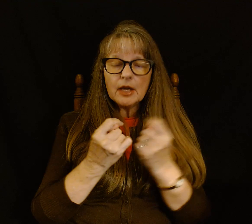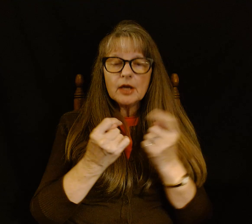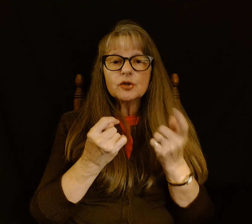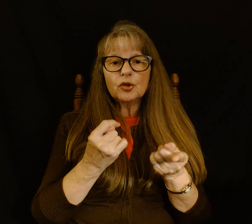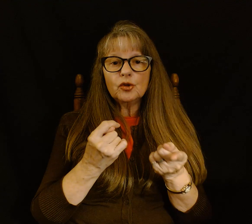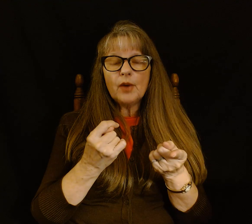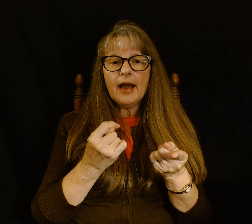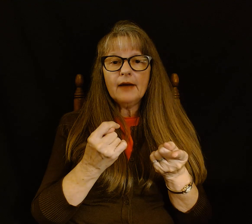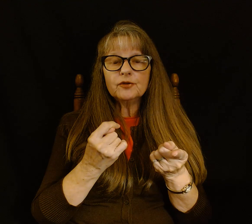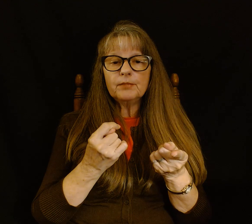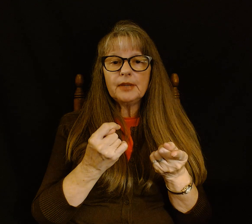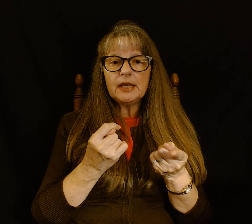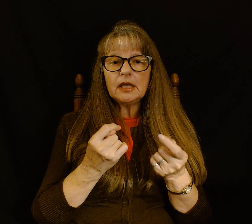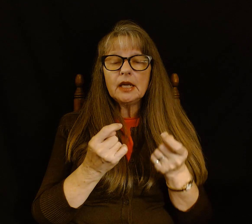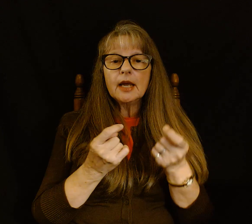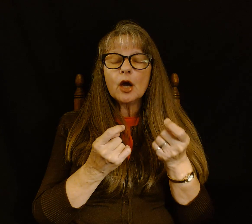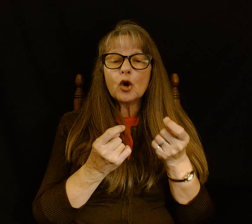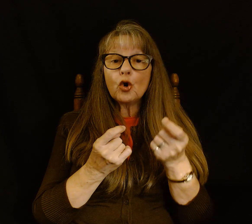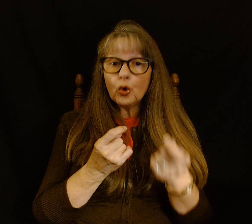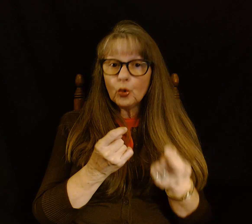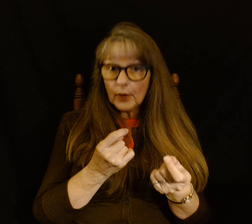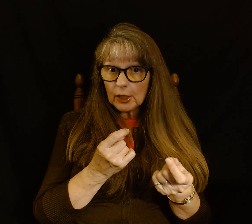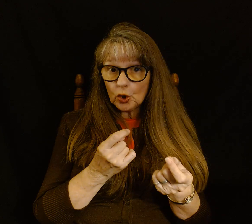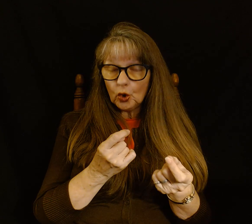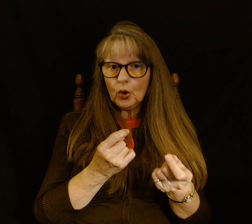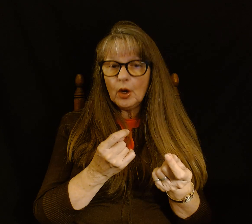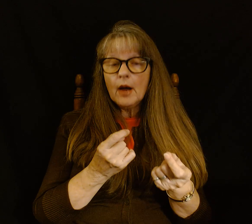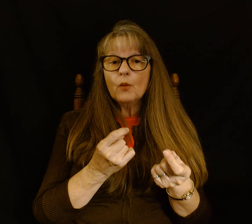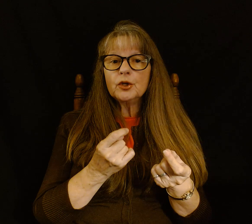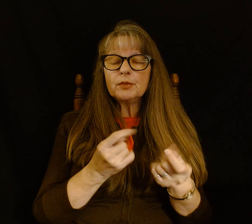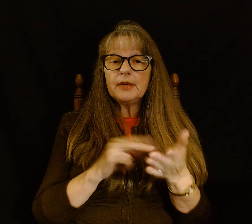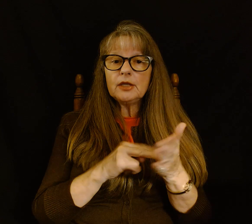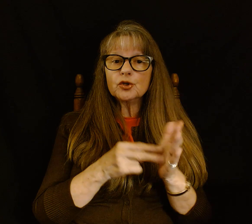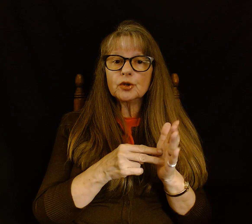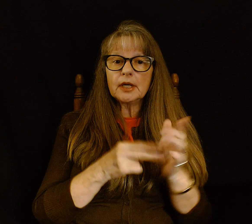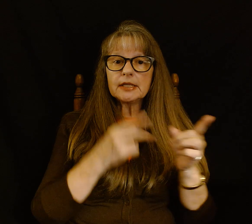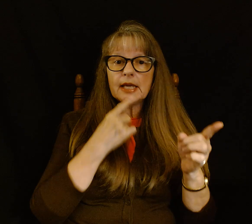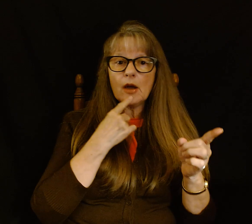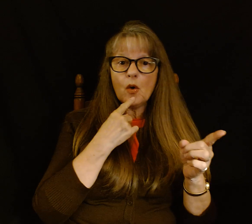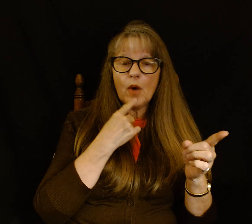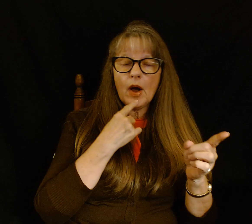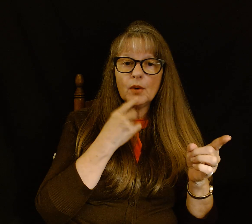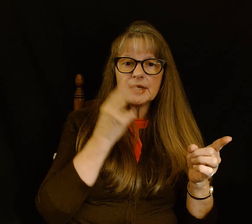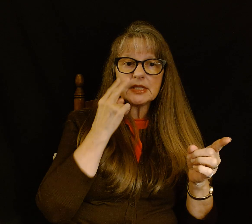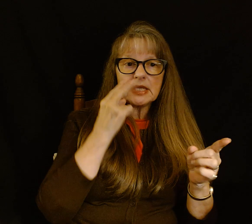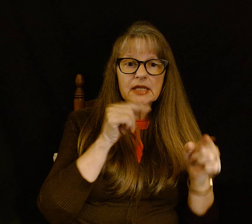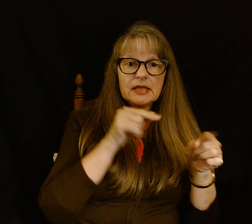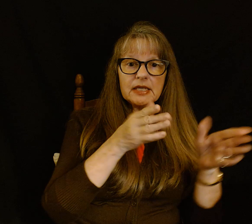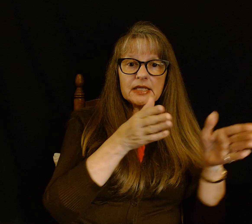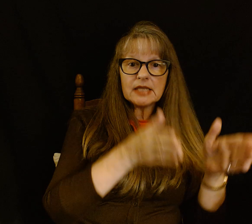so you have to be critical, which means you're going to say, oh, I want to see this